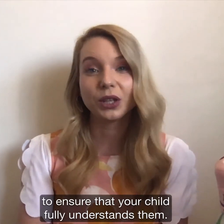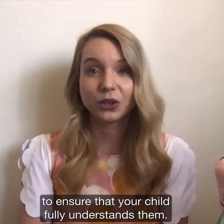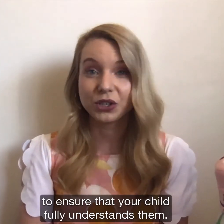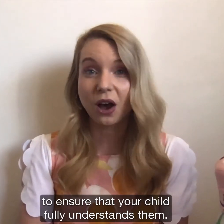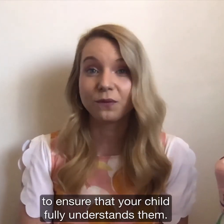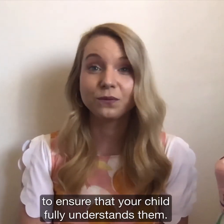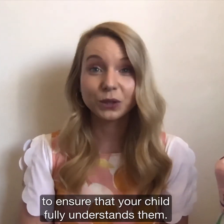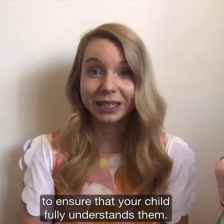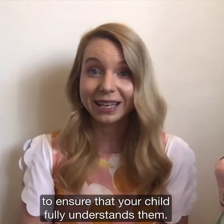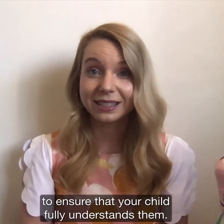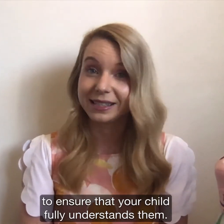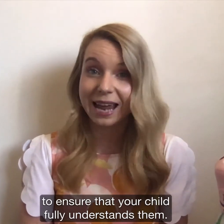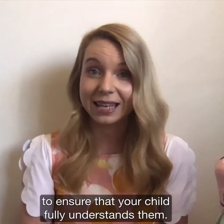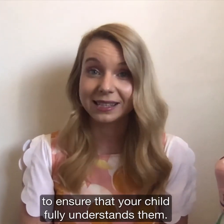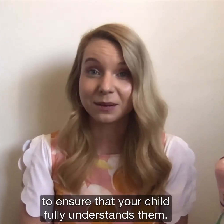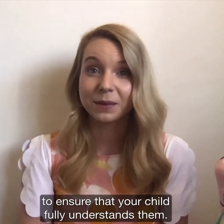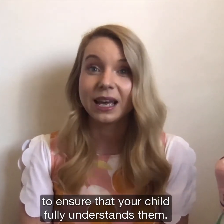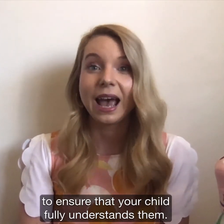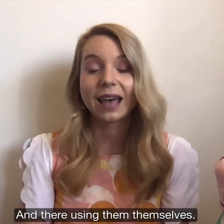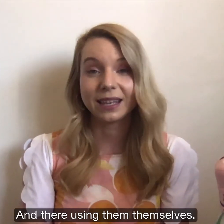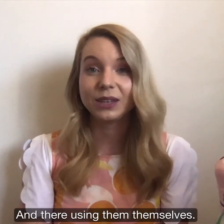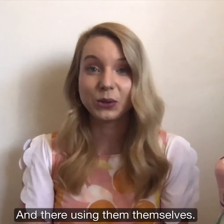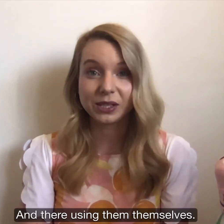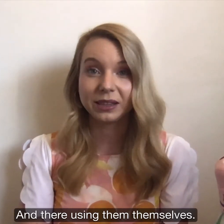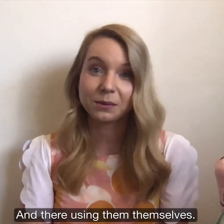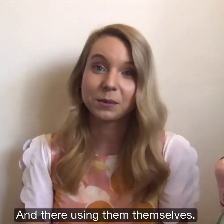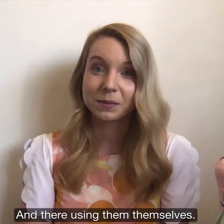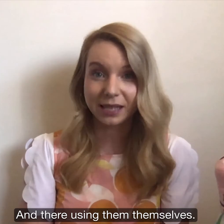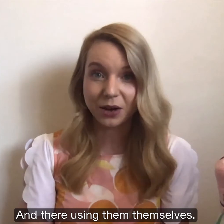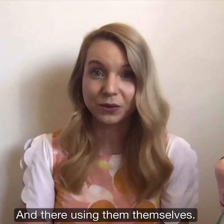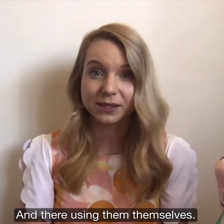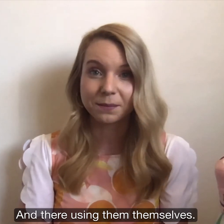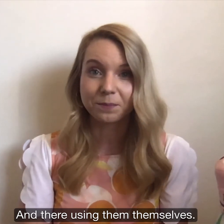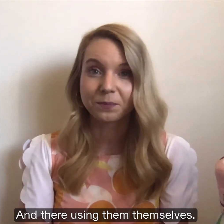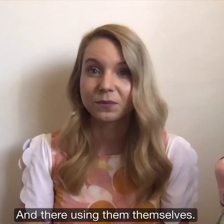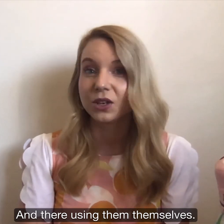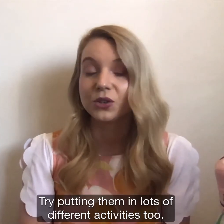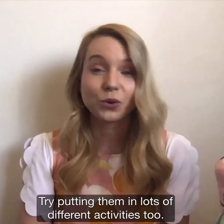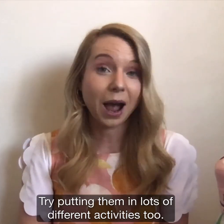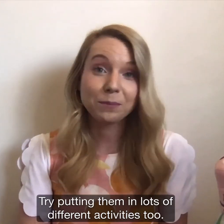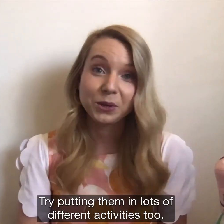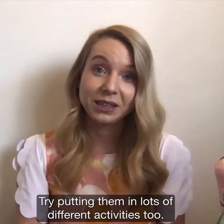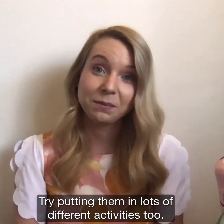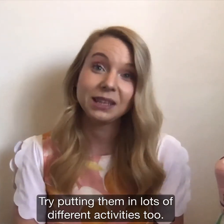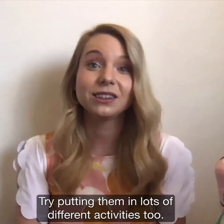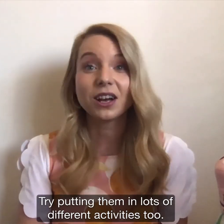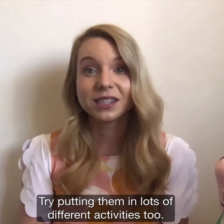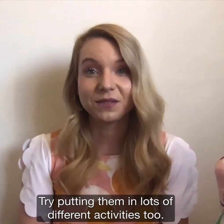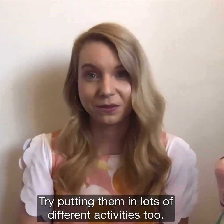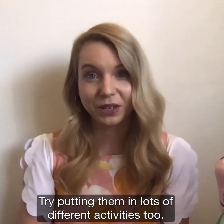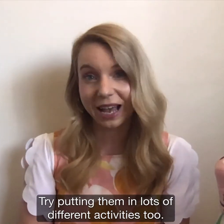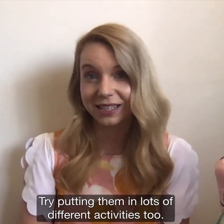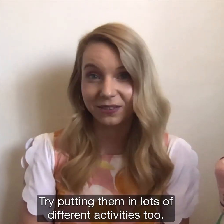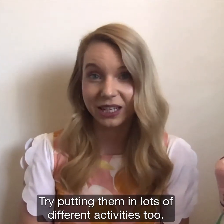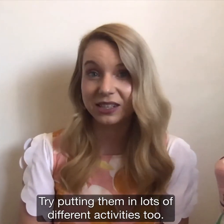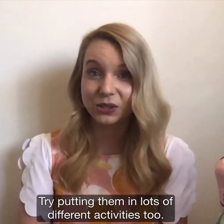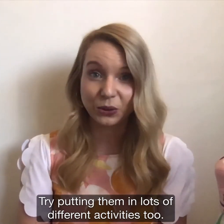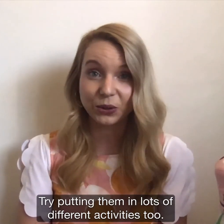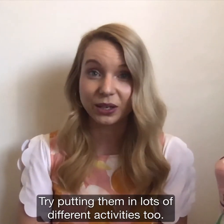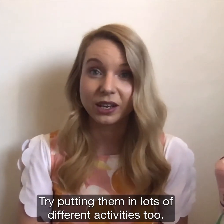your child fully understands them and they're using them themselves. Try putting them in lots of different activities too.